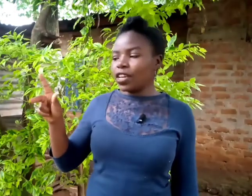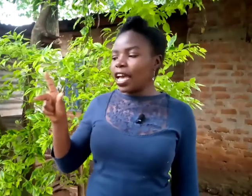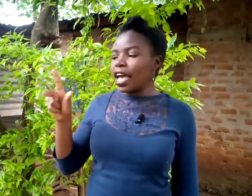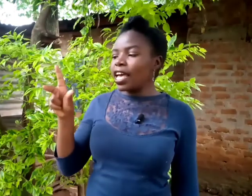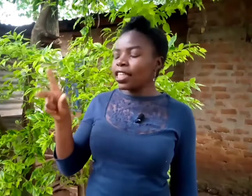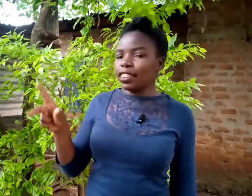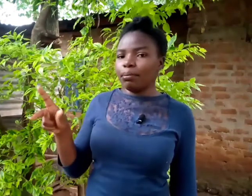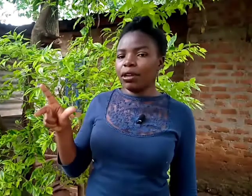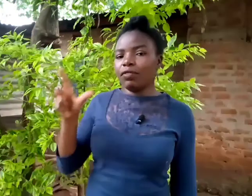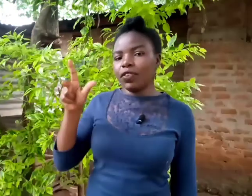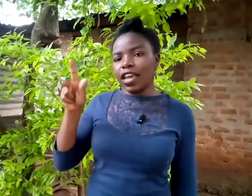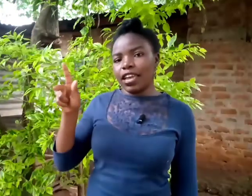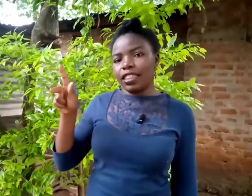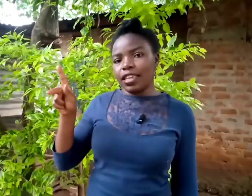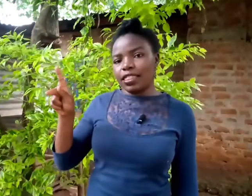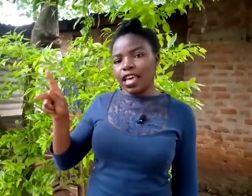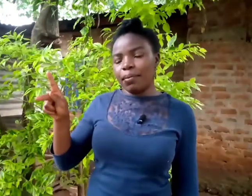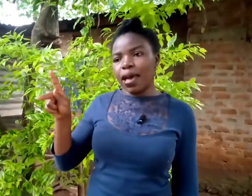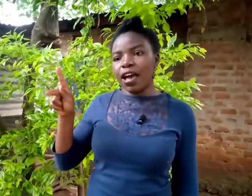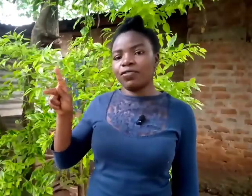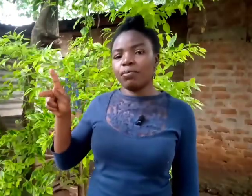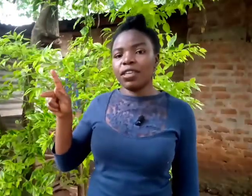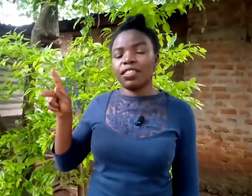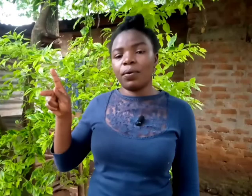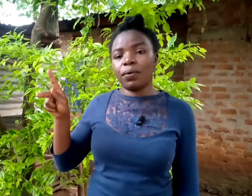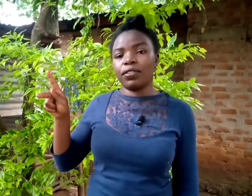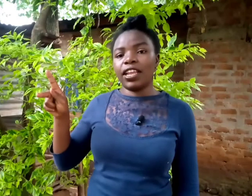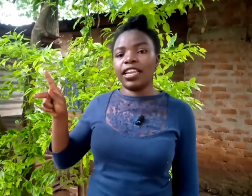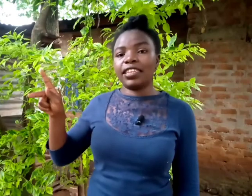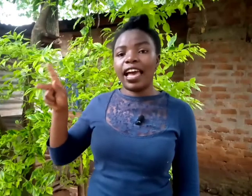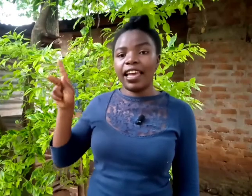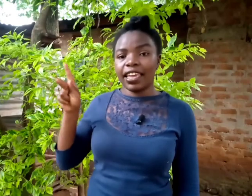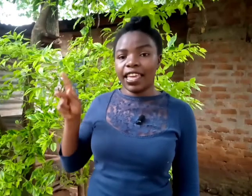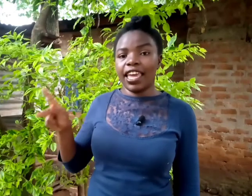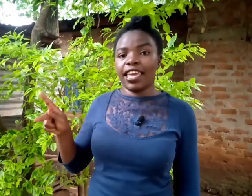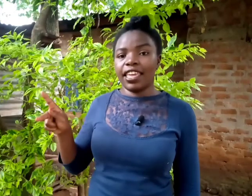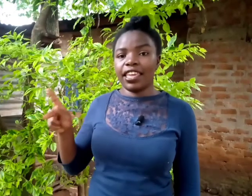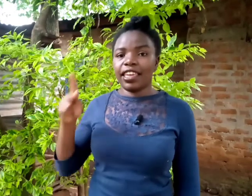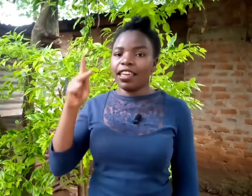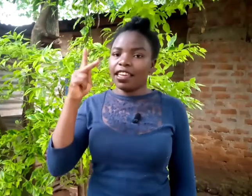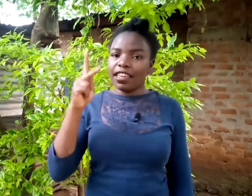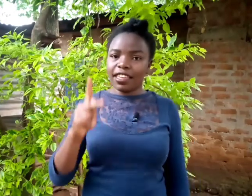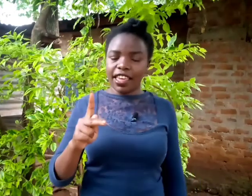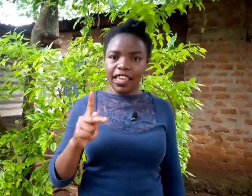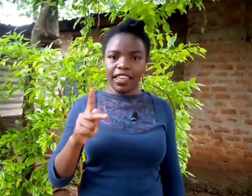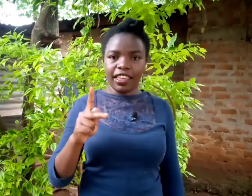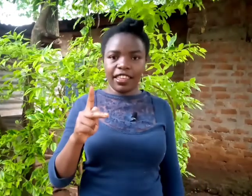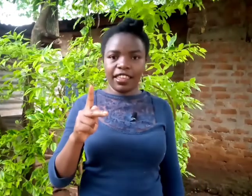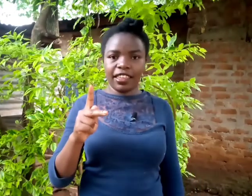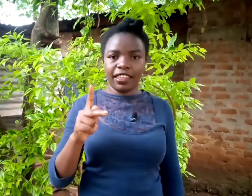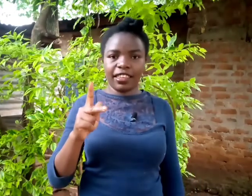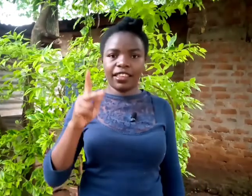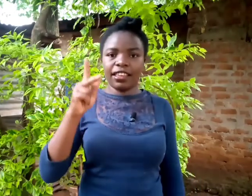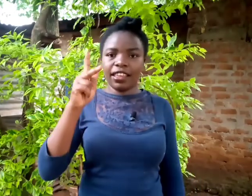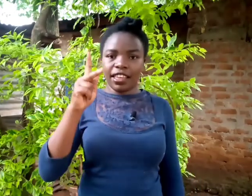finger, the middle finger, and the thumb are forming the letter K. K.